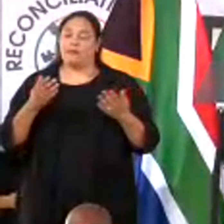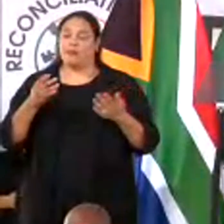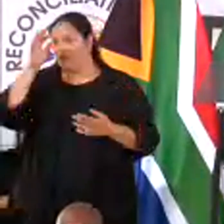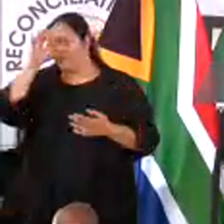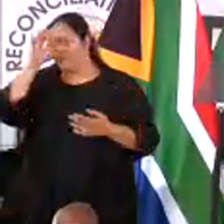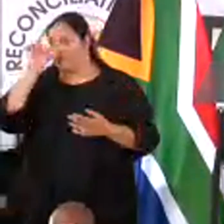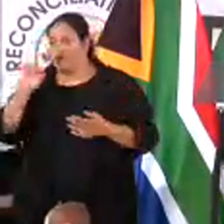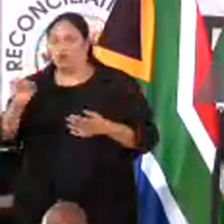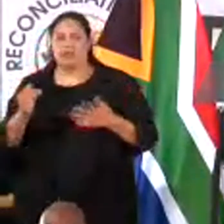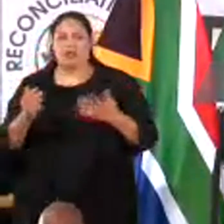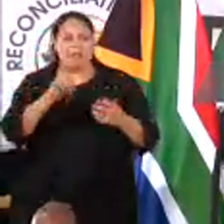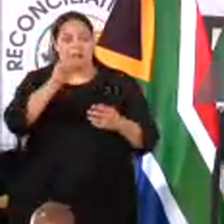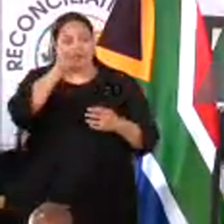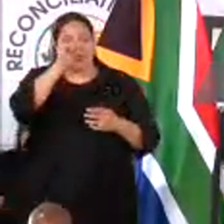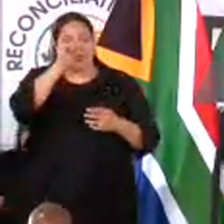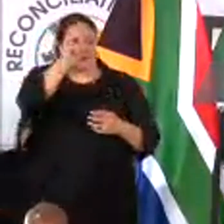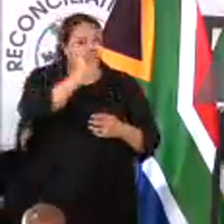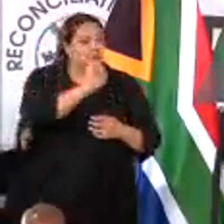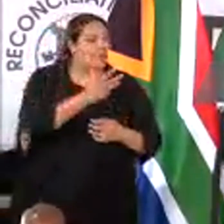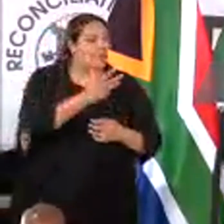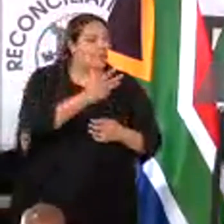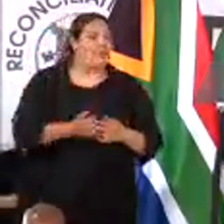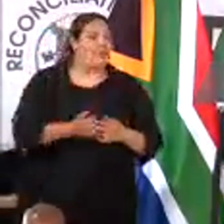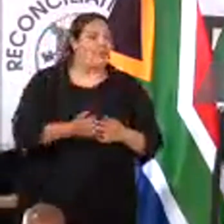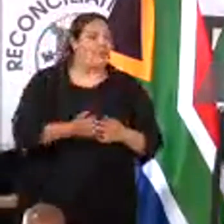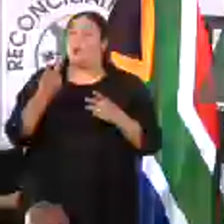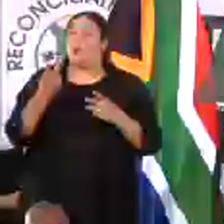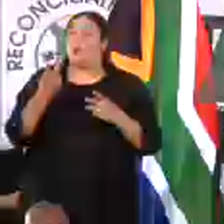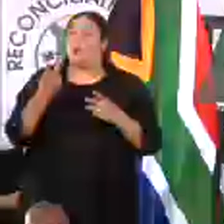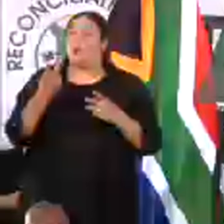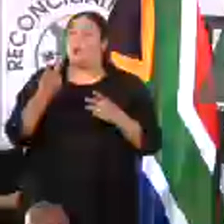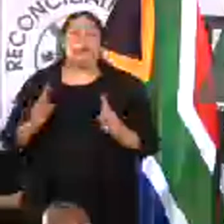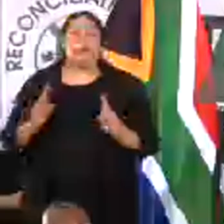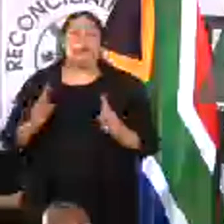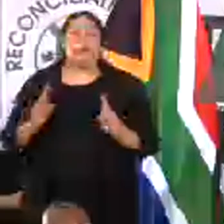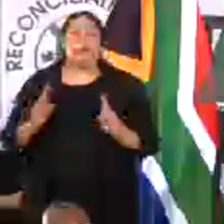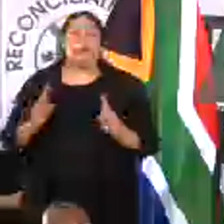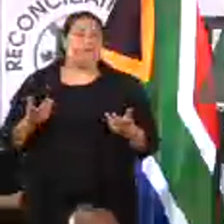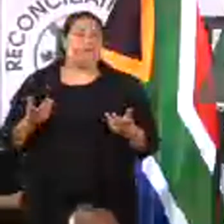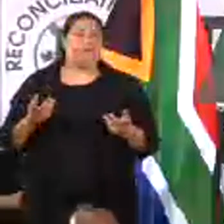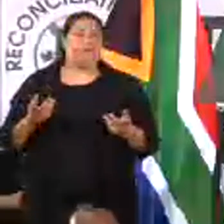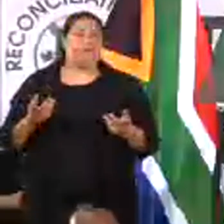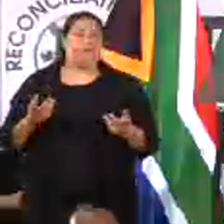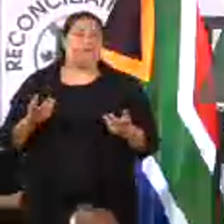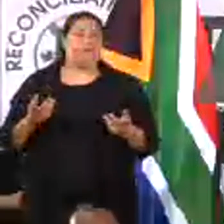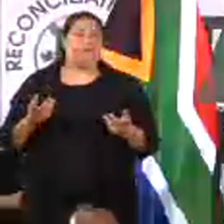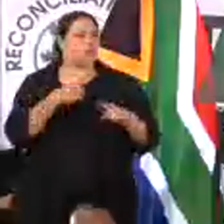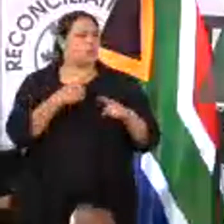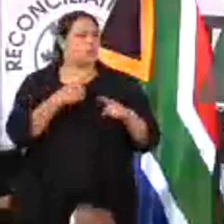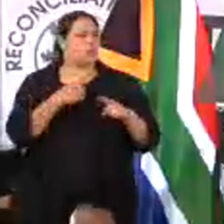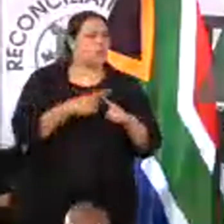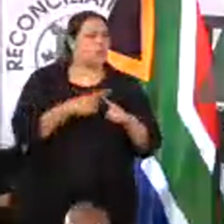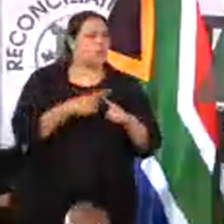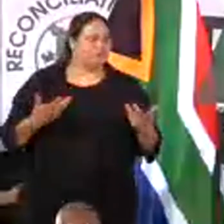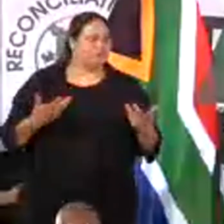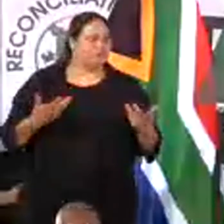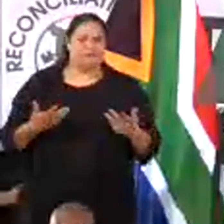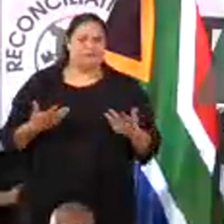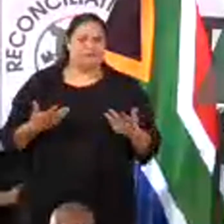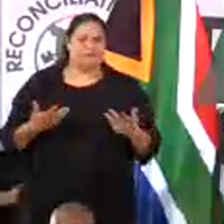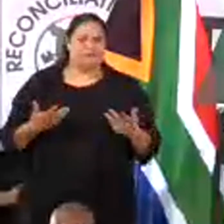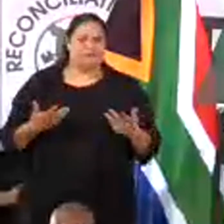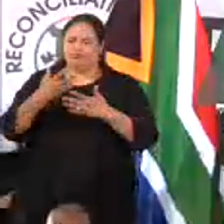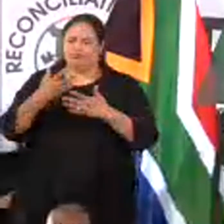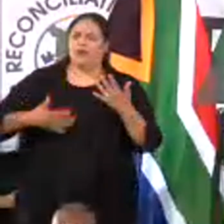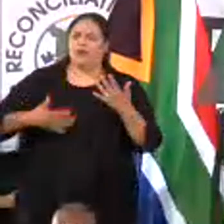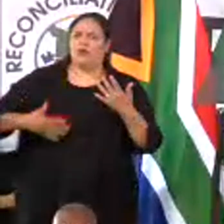Afrikaans, there may be Indian, there may also be English and Xhosa, and all